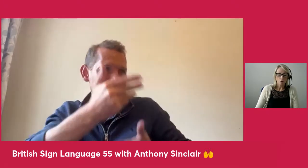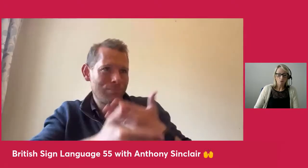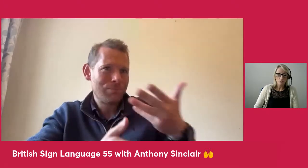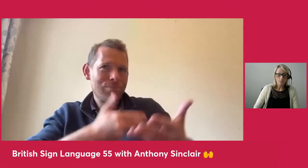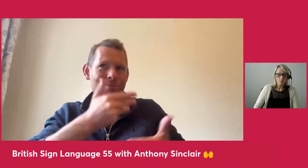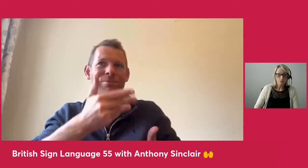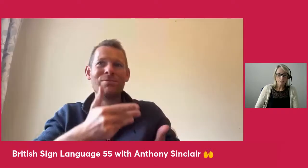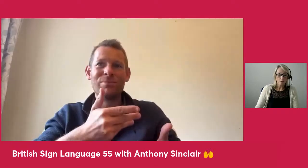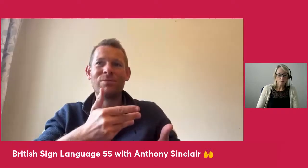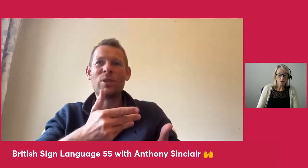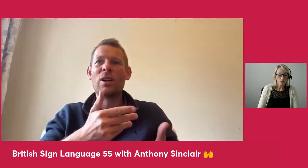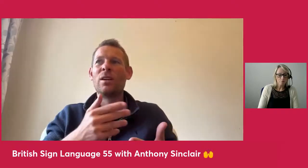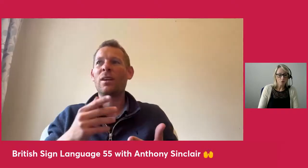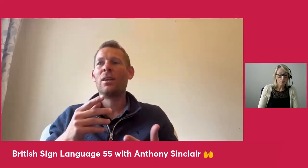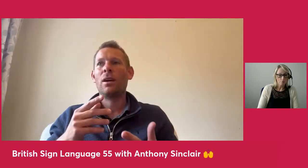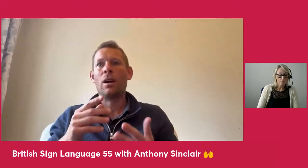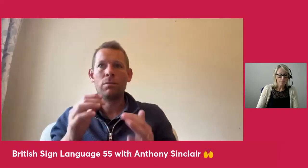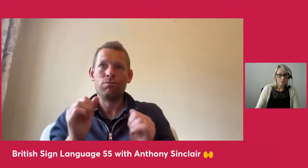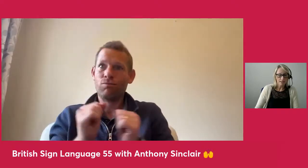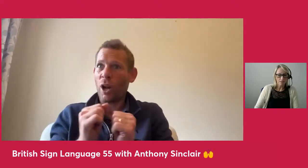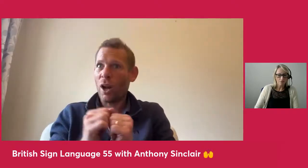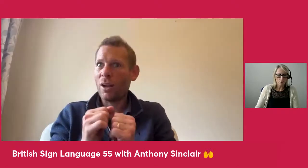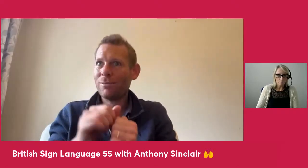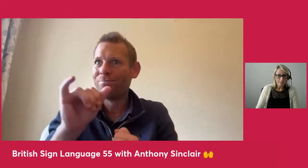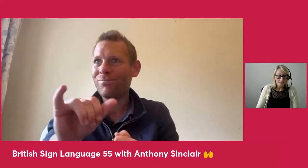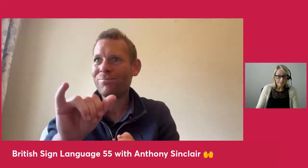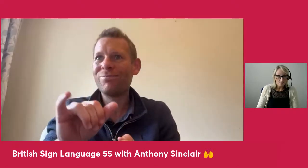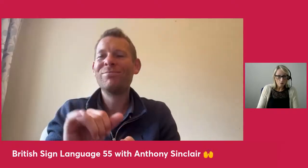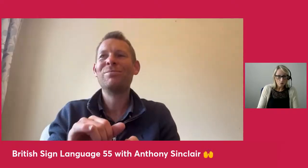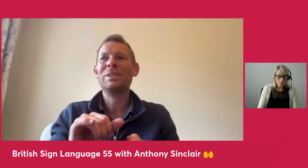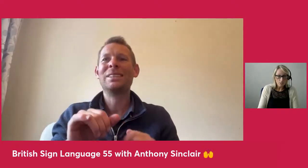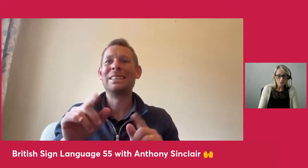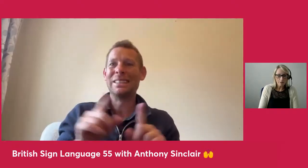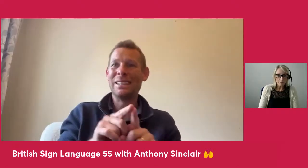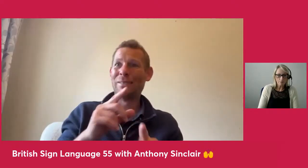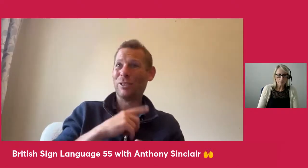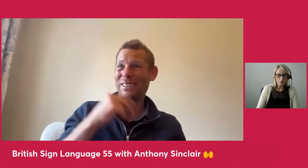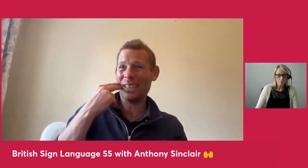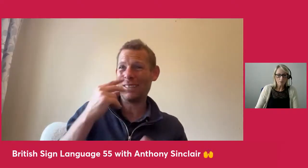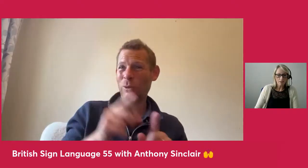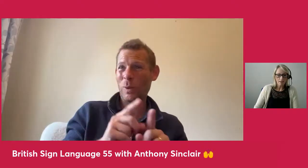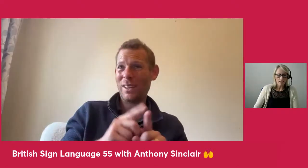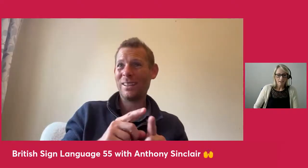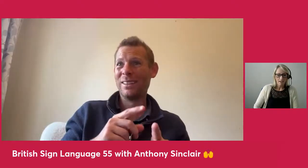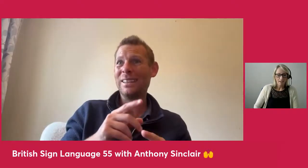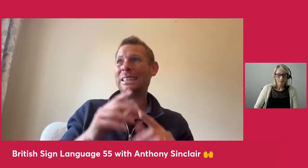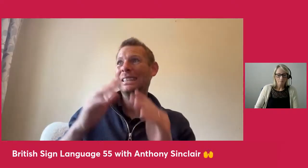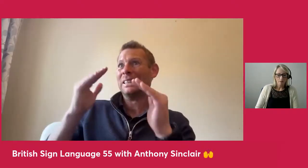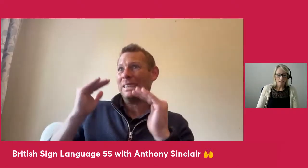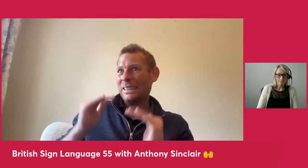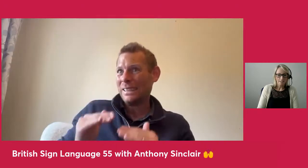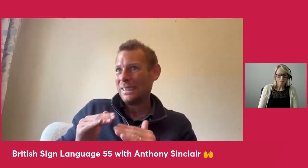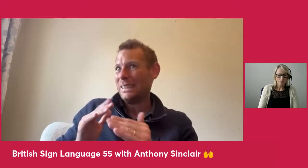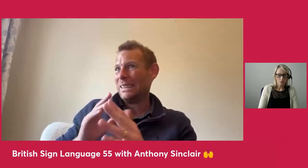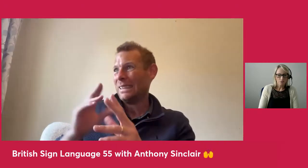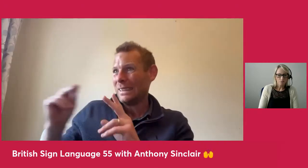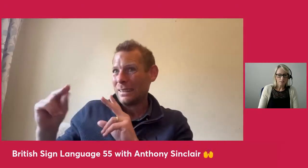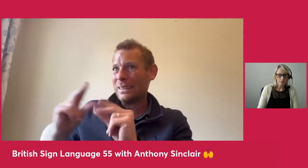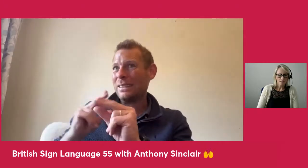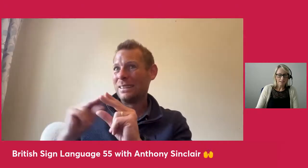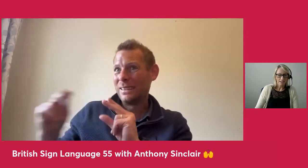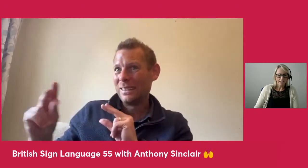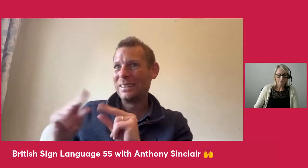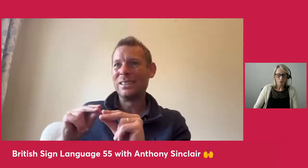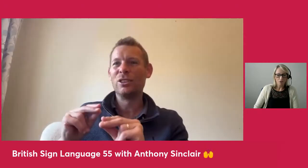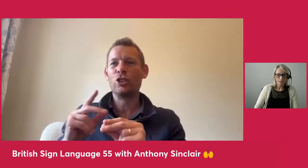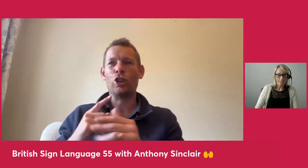have a conversation with a deaf person, if you're not a fluent signer, how basic the conversation might become. And a deaf person